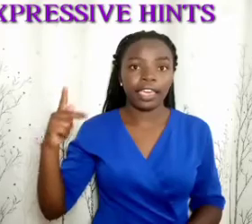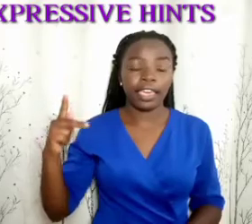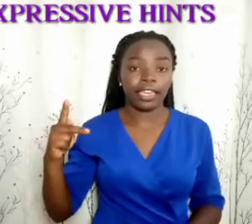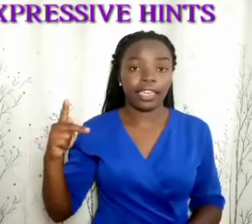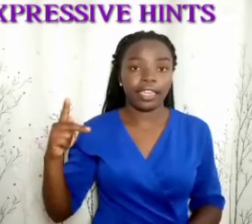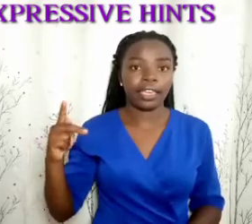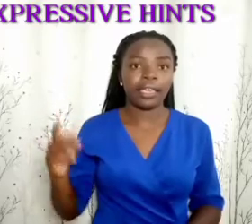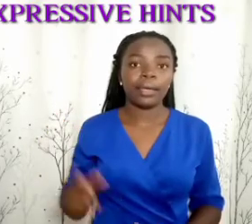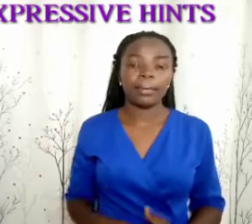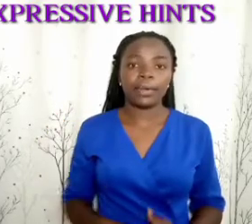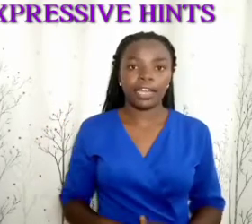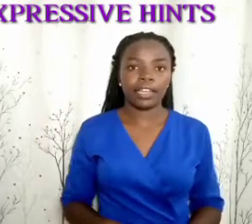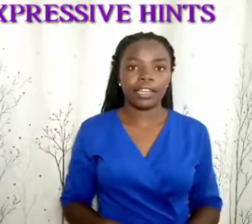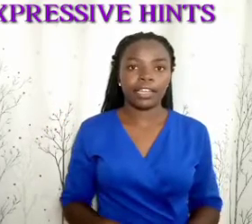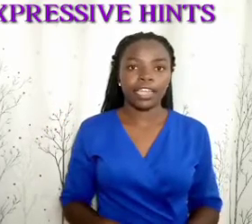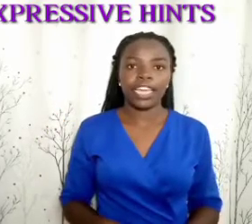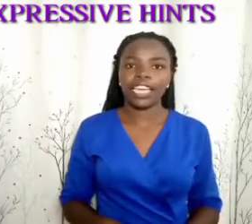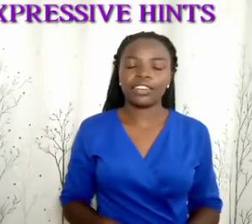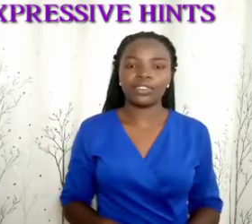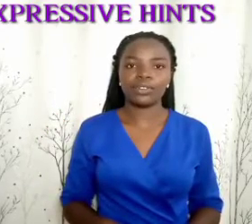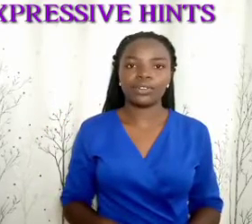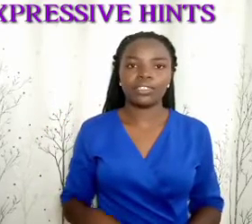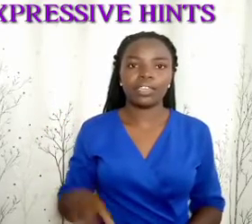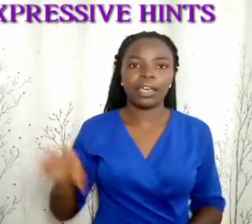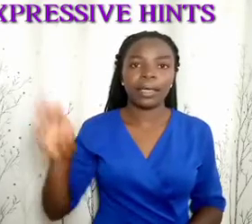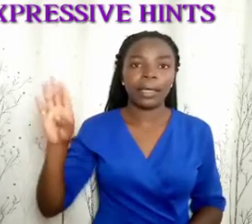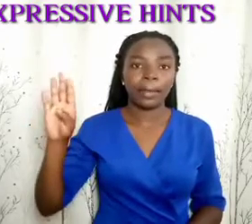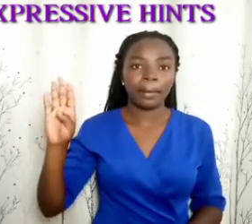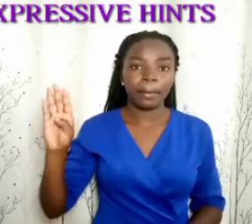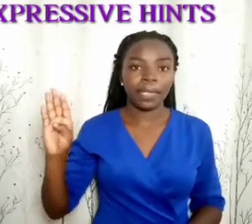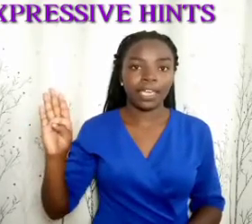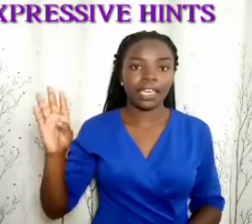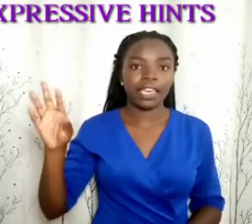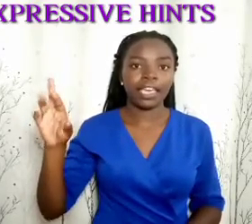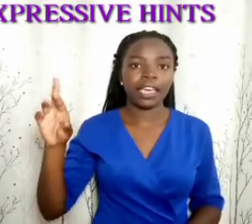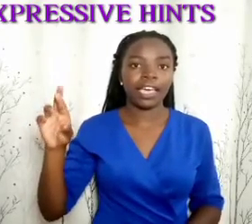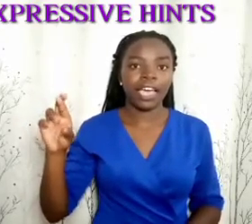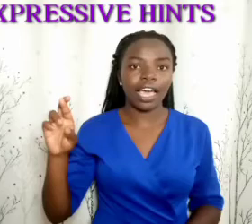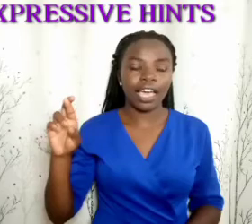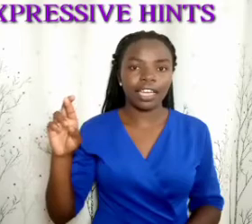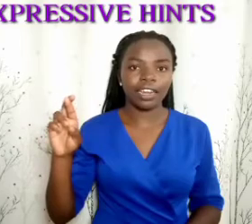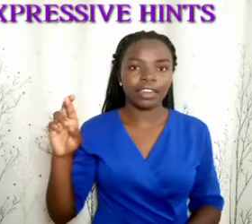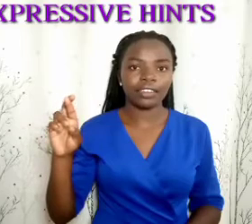K, break, and not B, R,